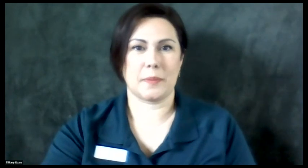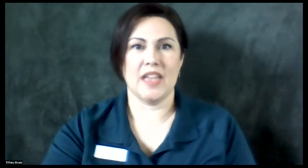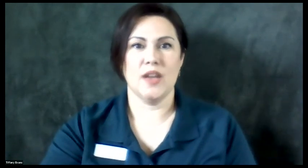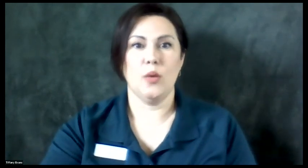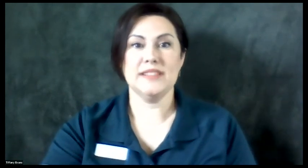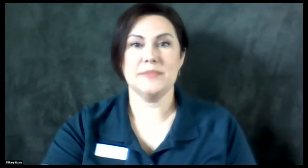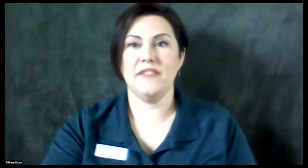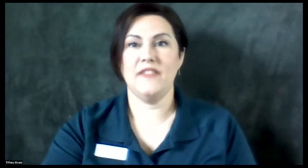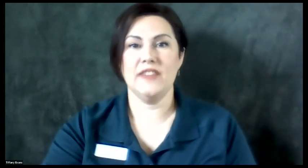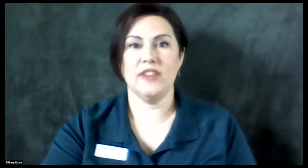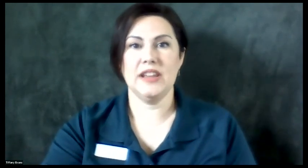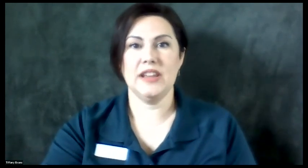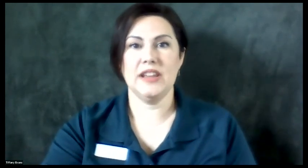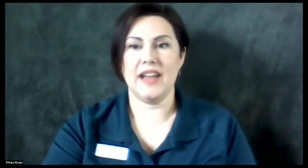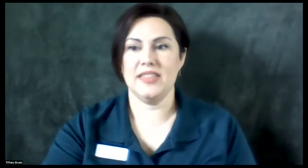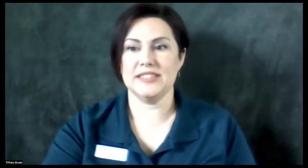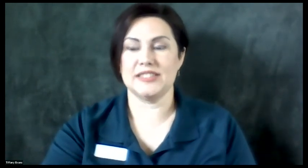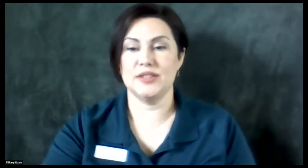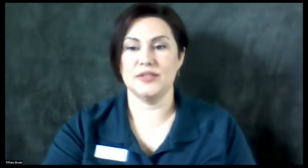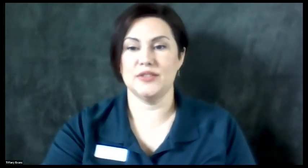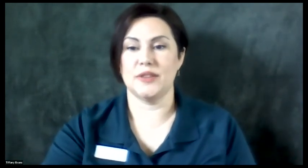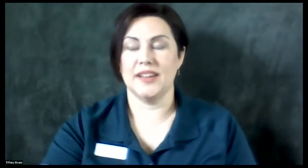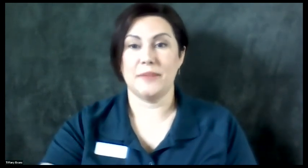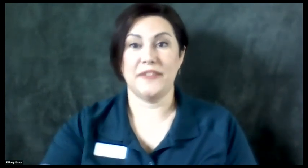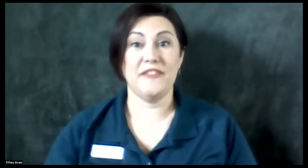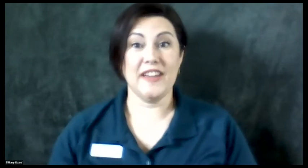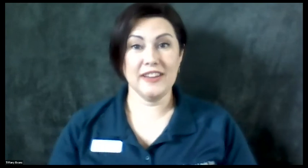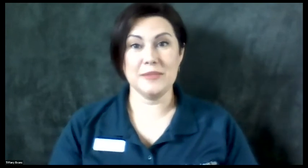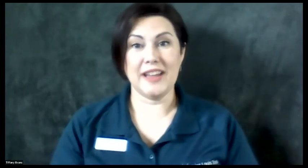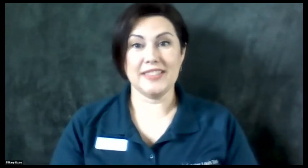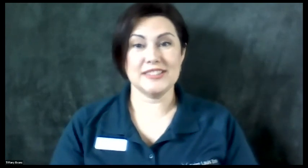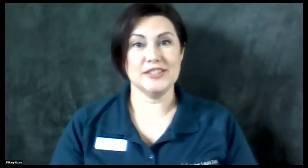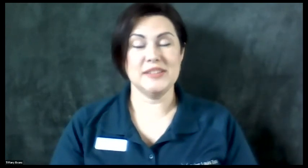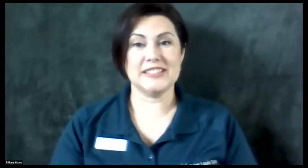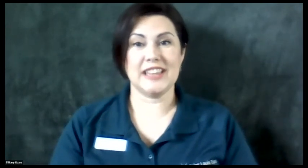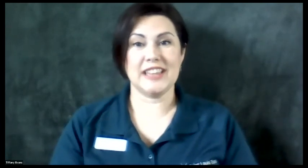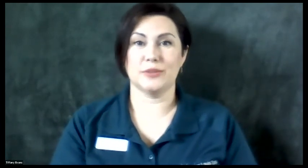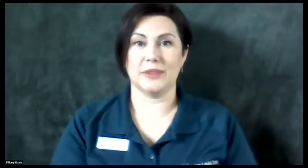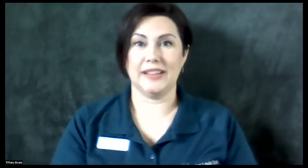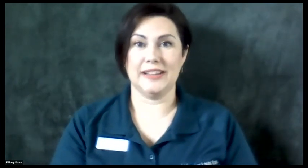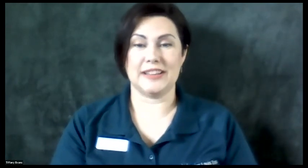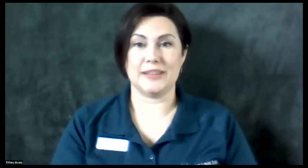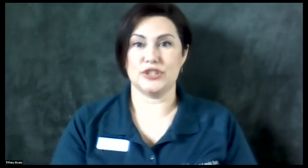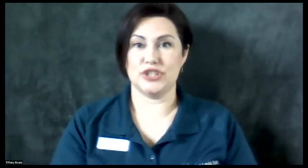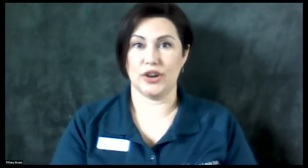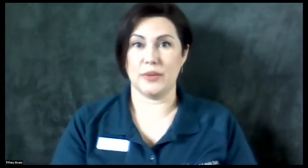What is my favorite animal at the zoo? My favorite animal at the zoo is a gorilla named Joe. We have 4